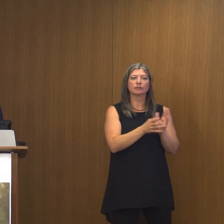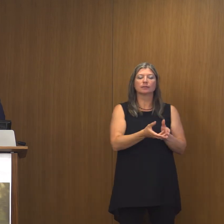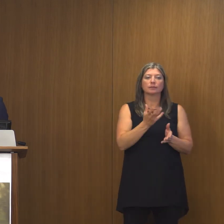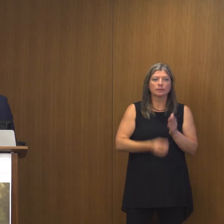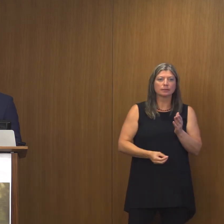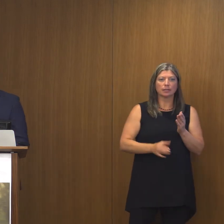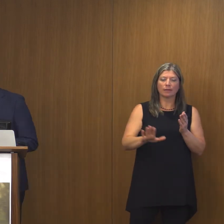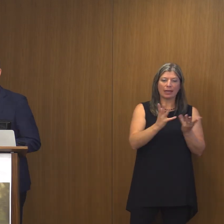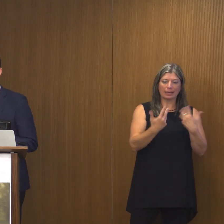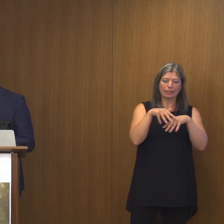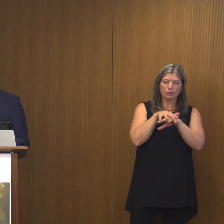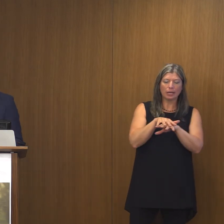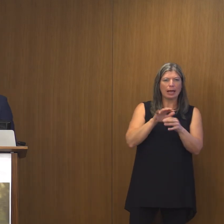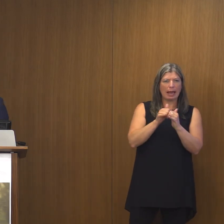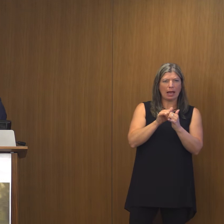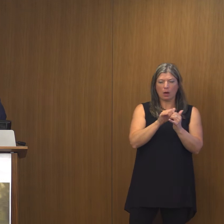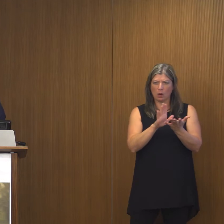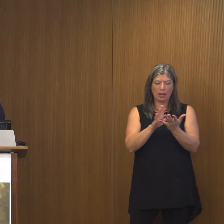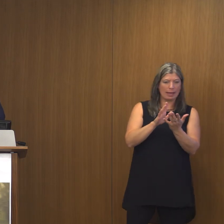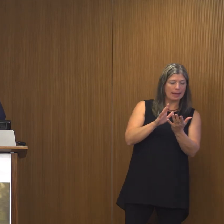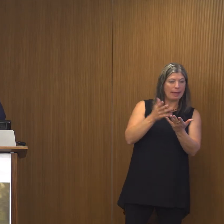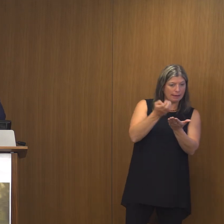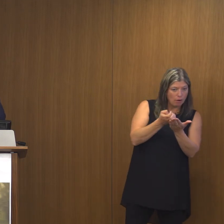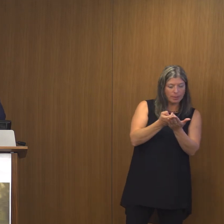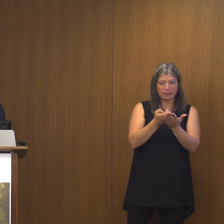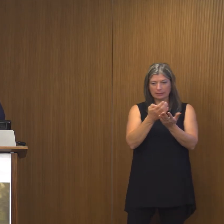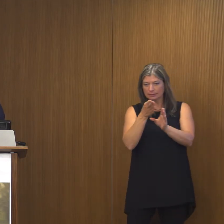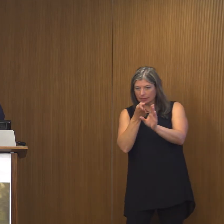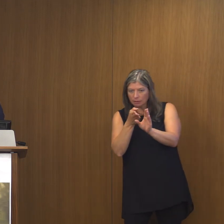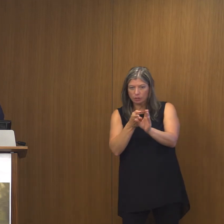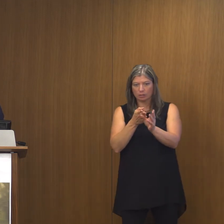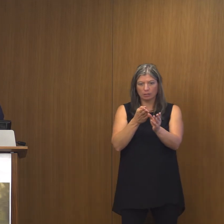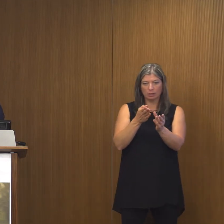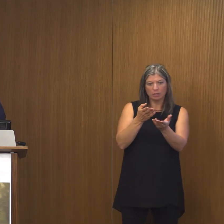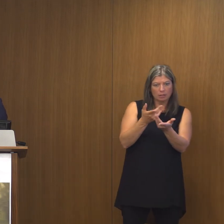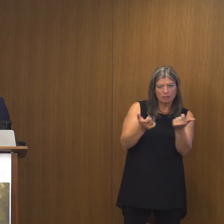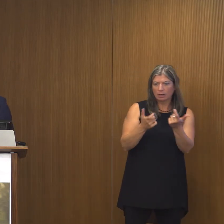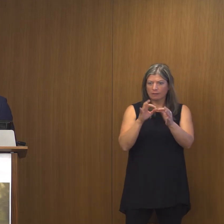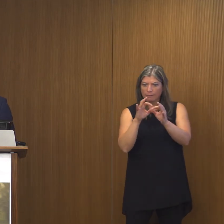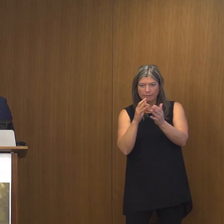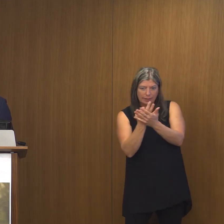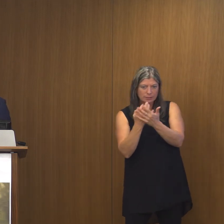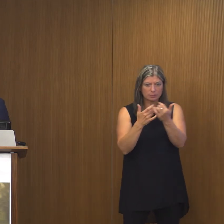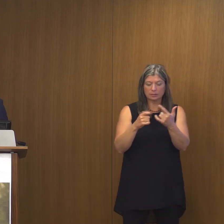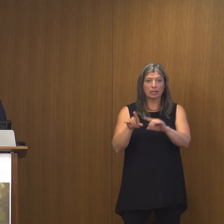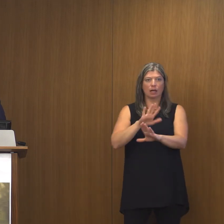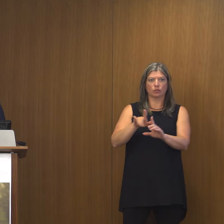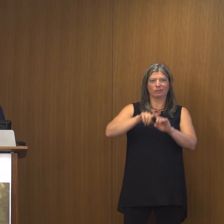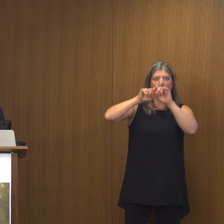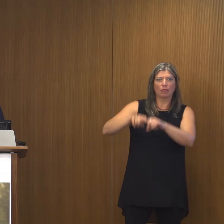an economic, psychological, and medical burden on the care of care on families, and especially on women, so on caregivers